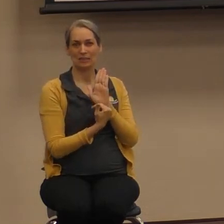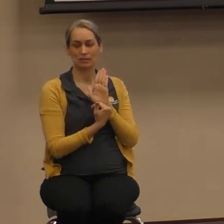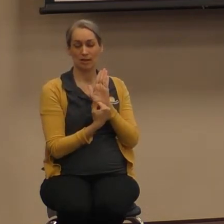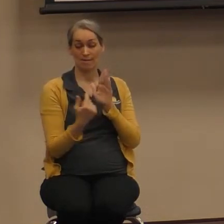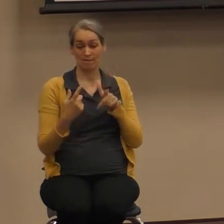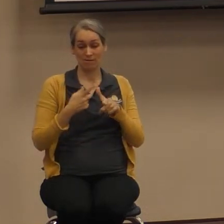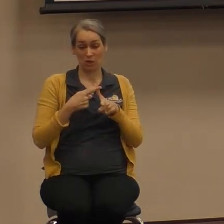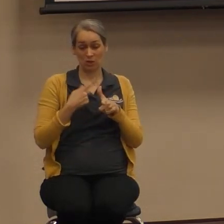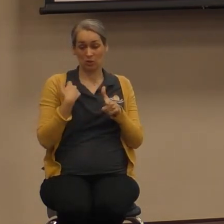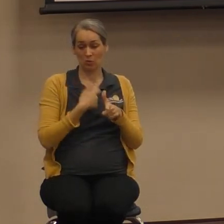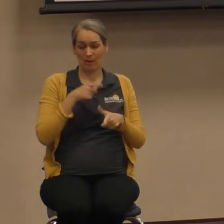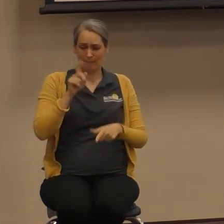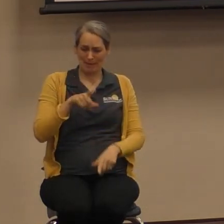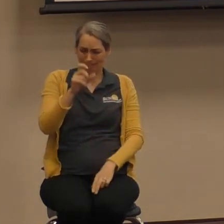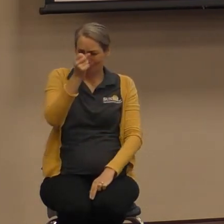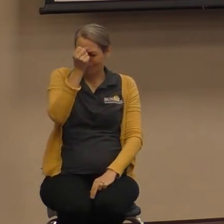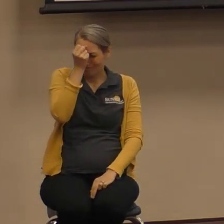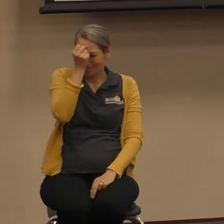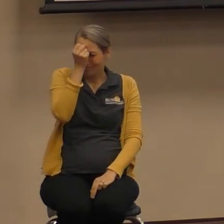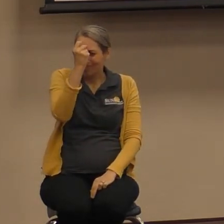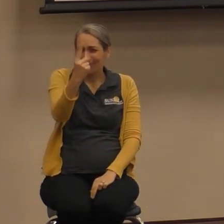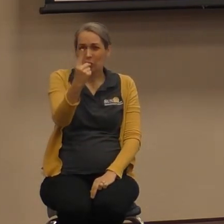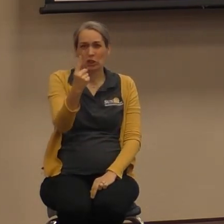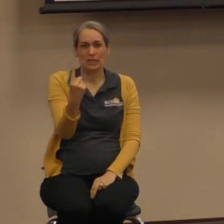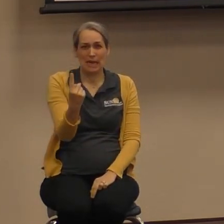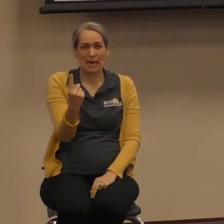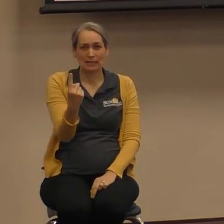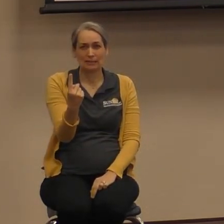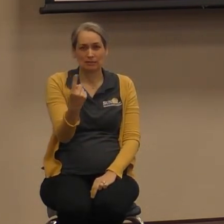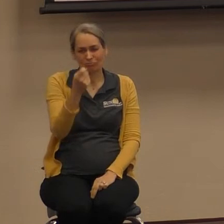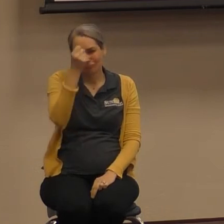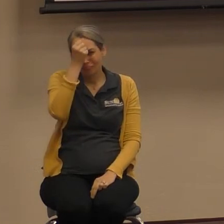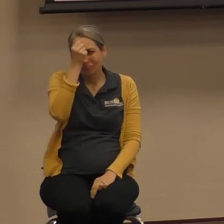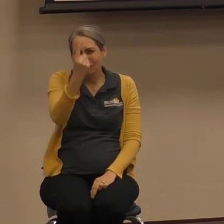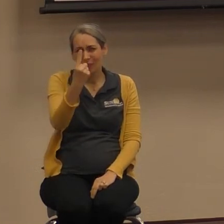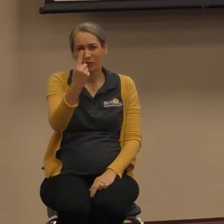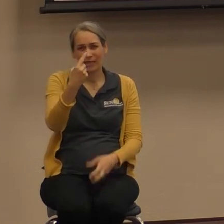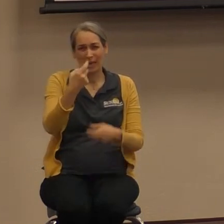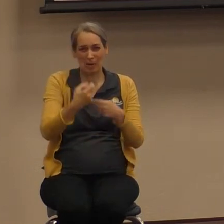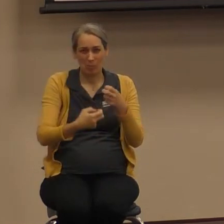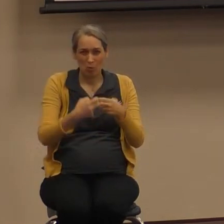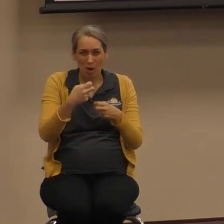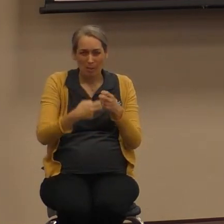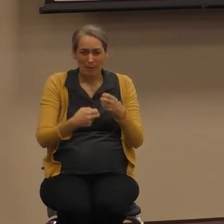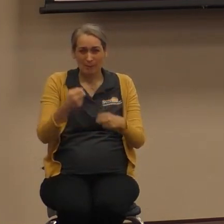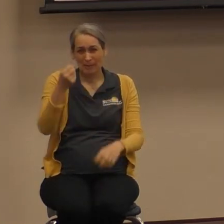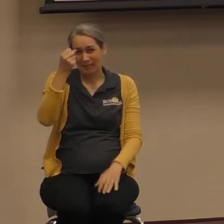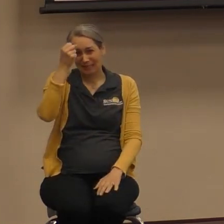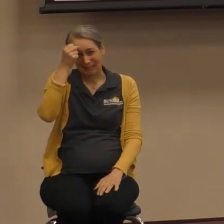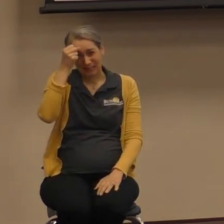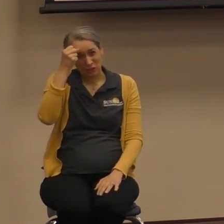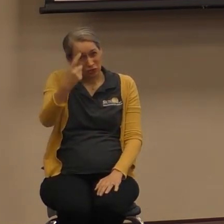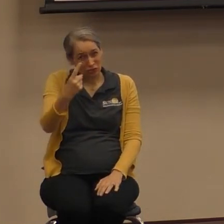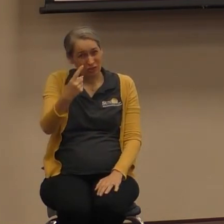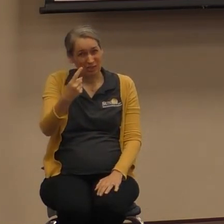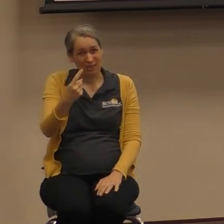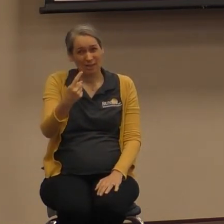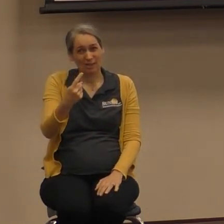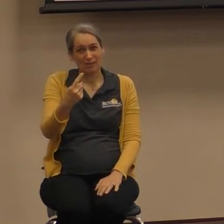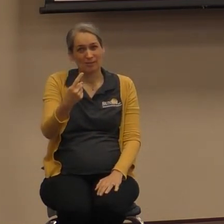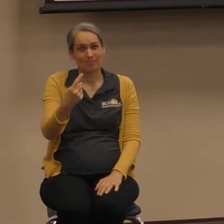have to understand, this is what today is about. We have to understand the problem. We have to understand